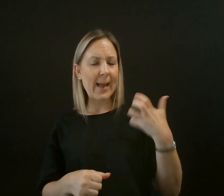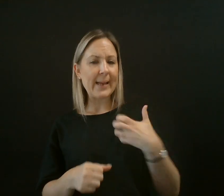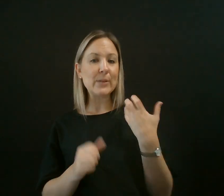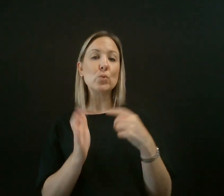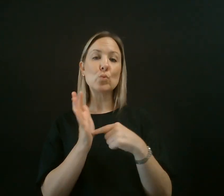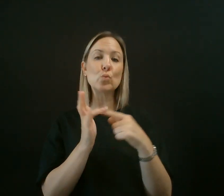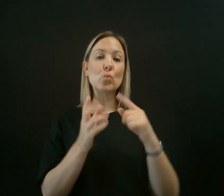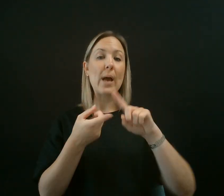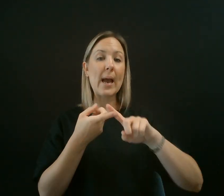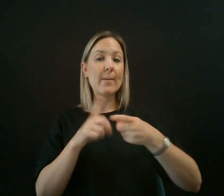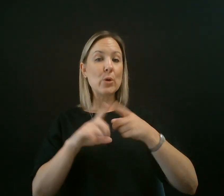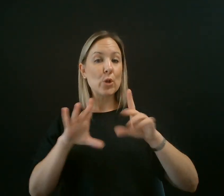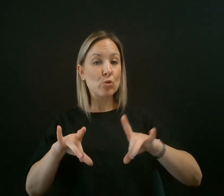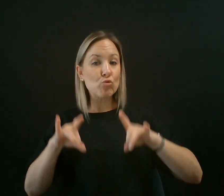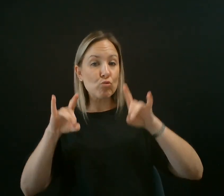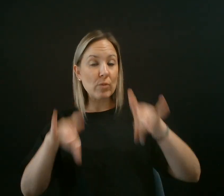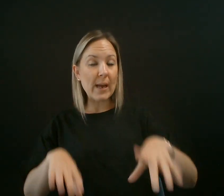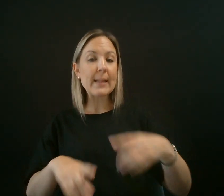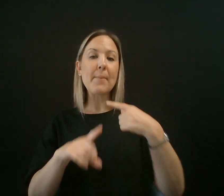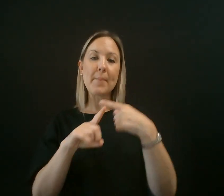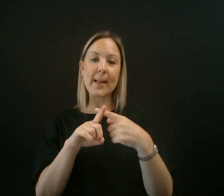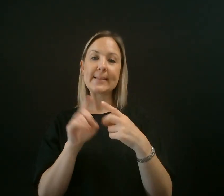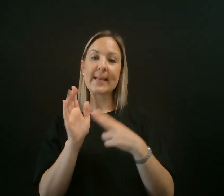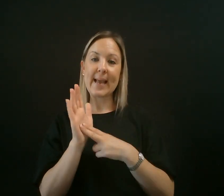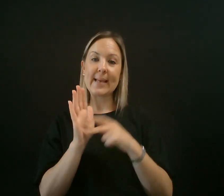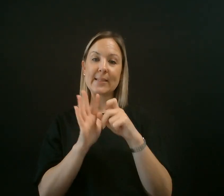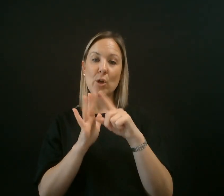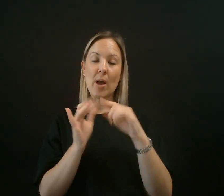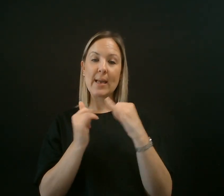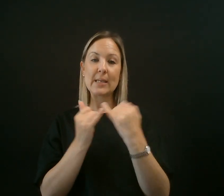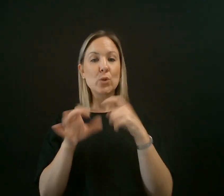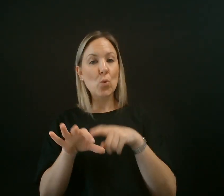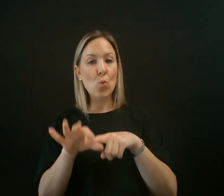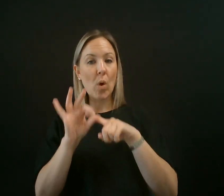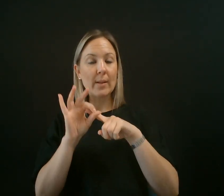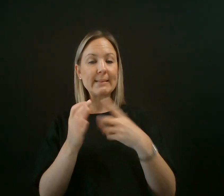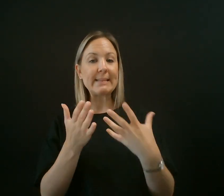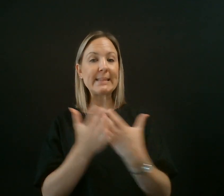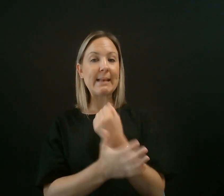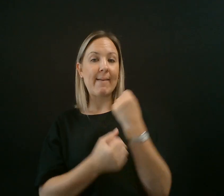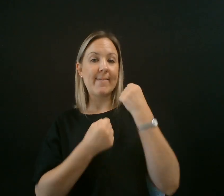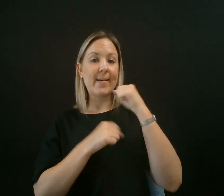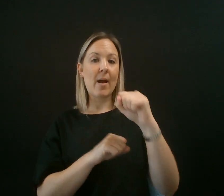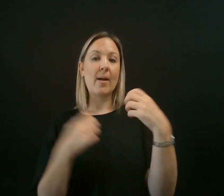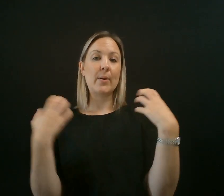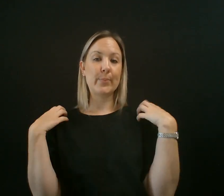Australia and to the NDIS Quality and Safeguards Commission.